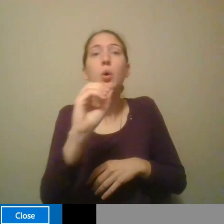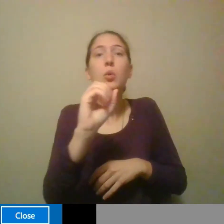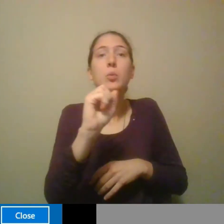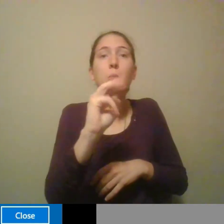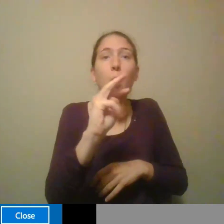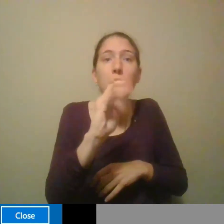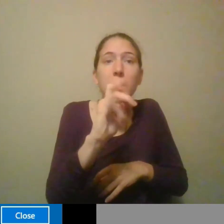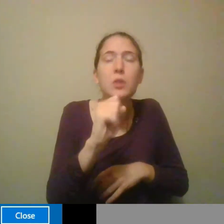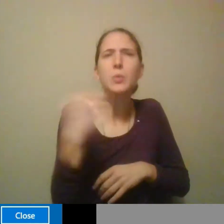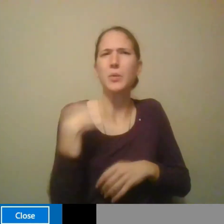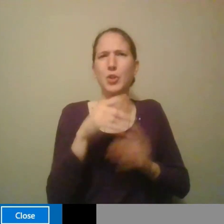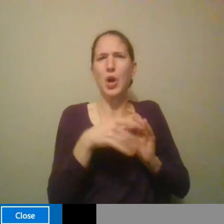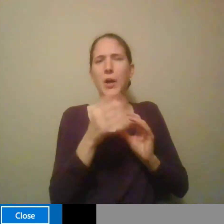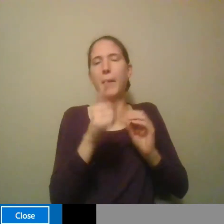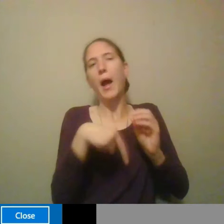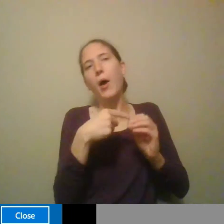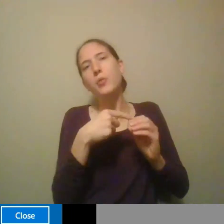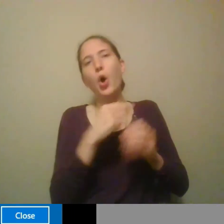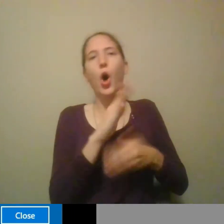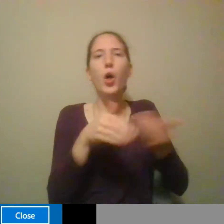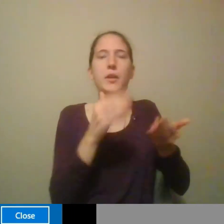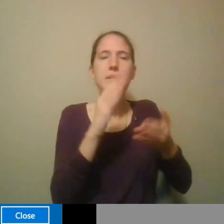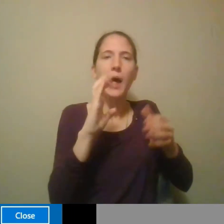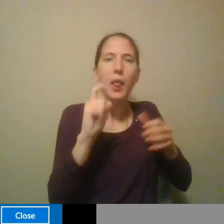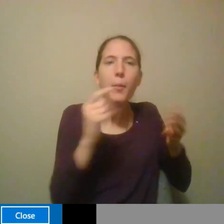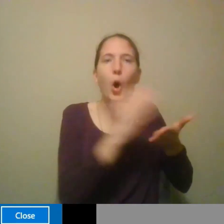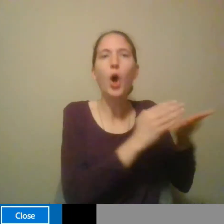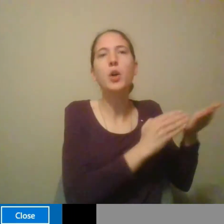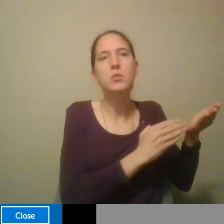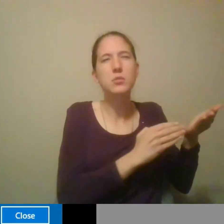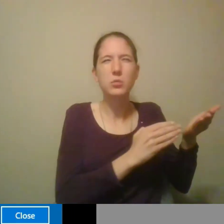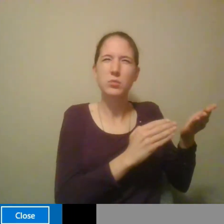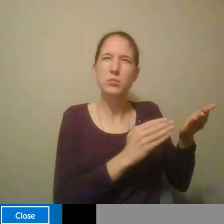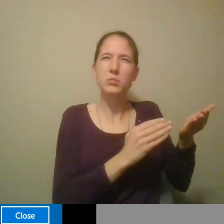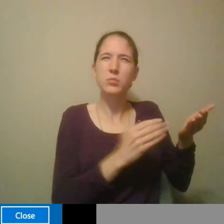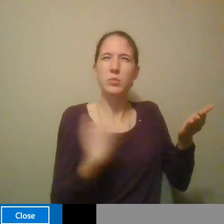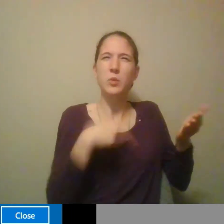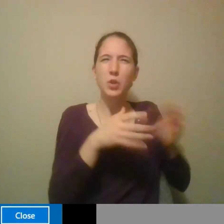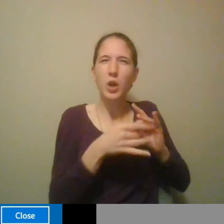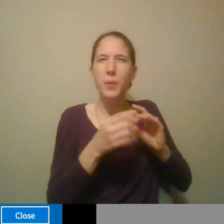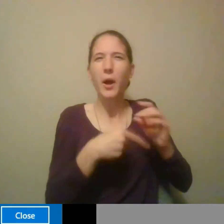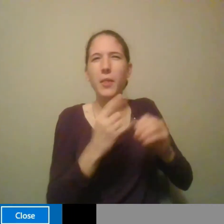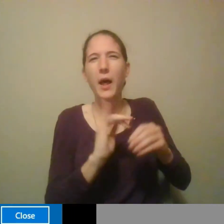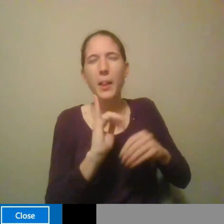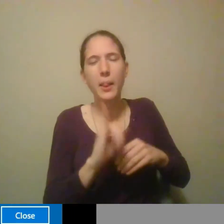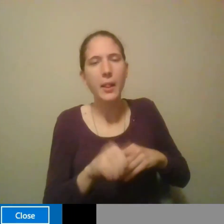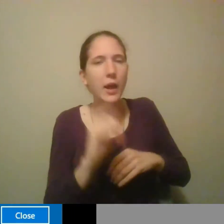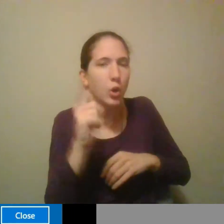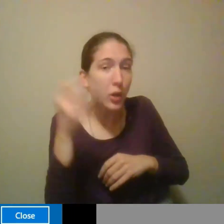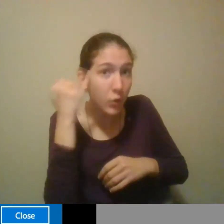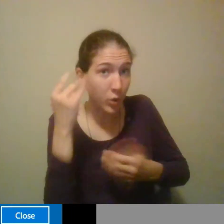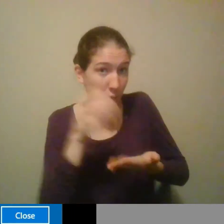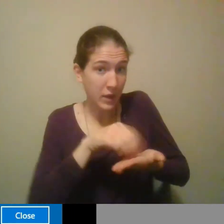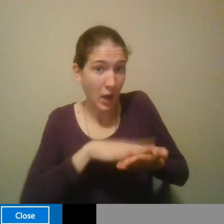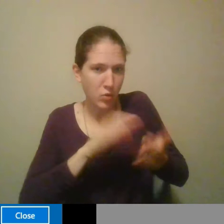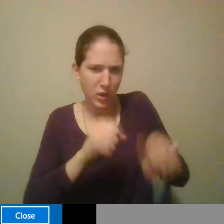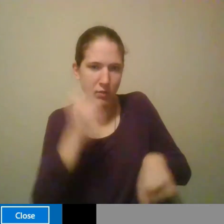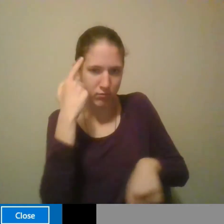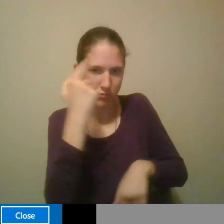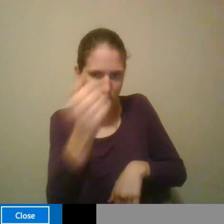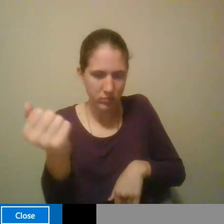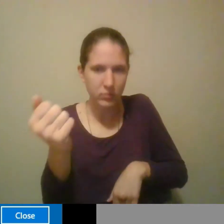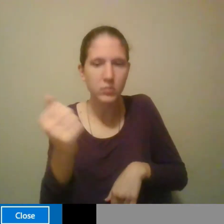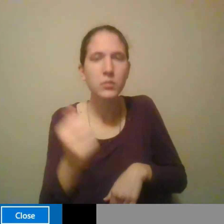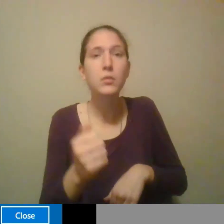with the cell wall, this will come up again. But if you want to write it down now, feel free to do it, and I'll repeat. All right? The difference between